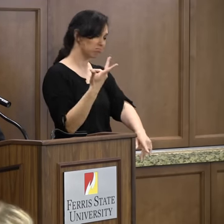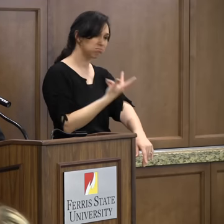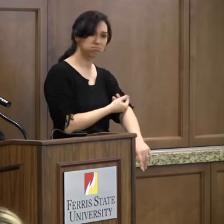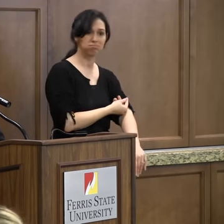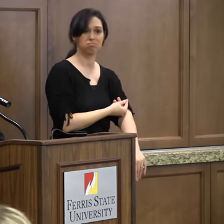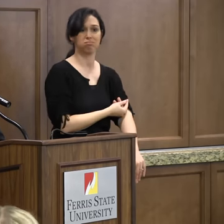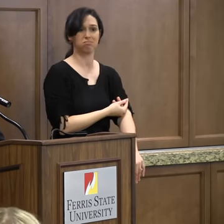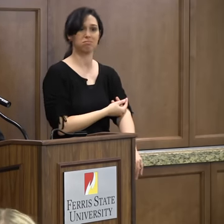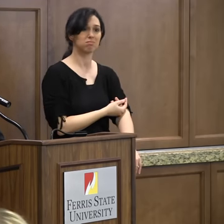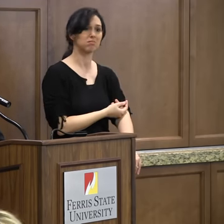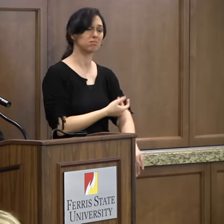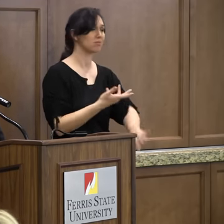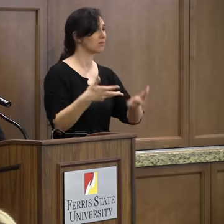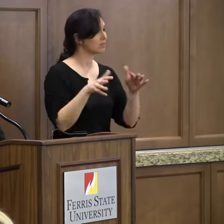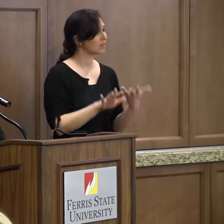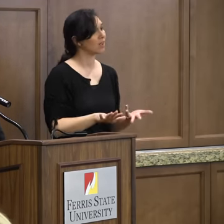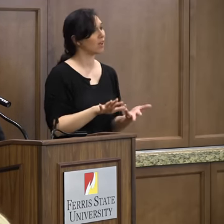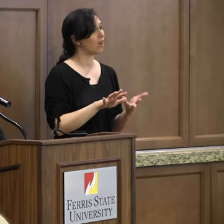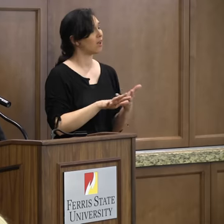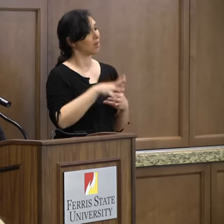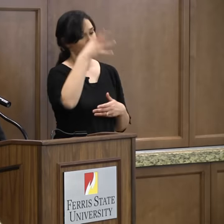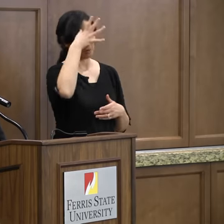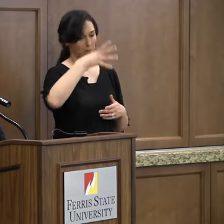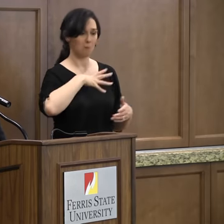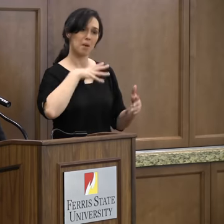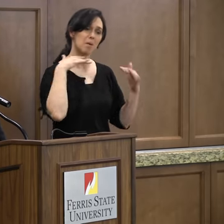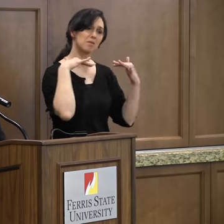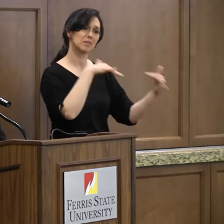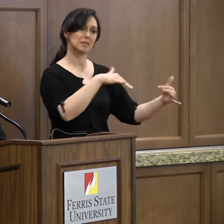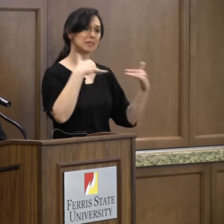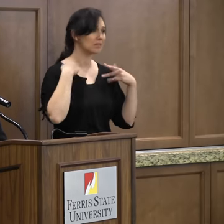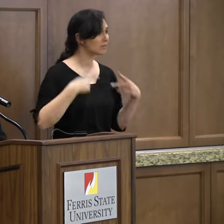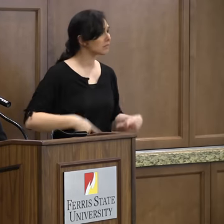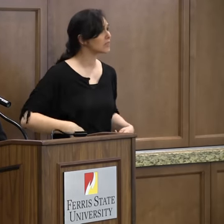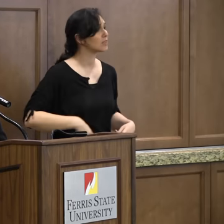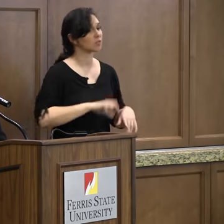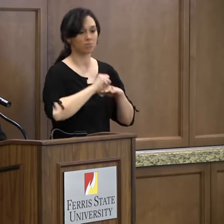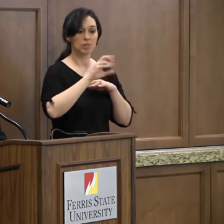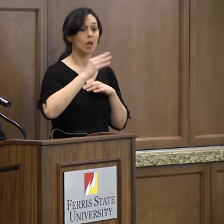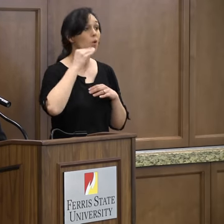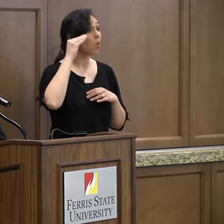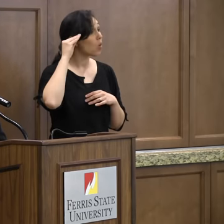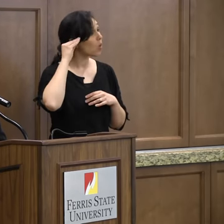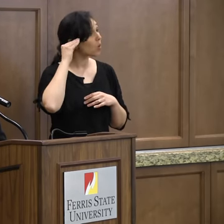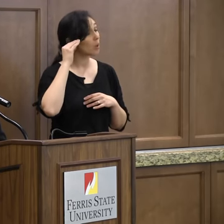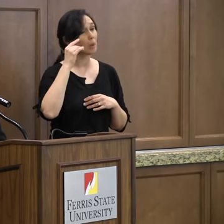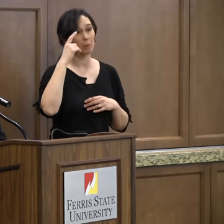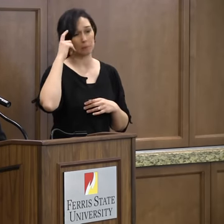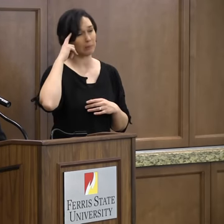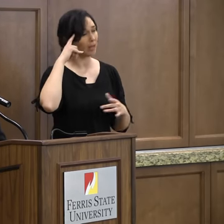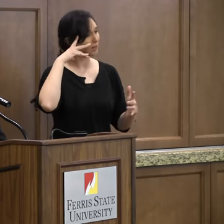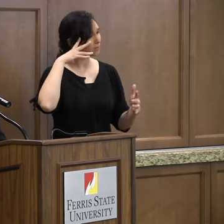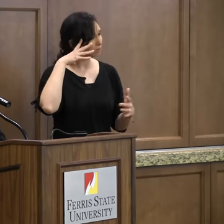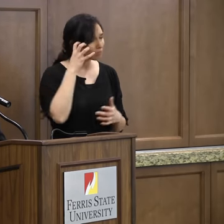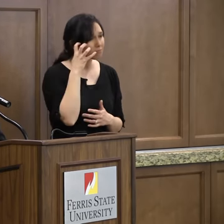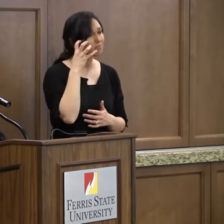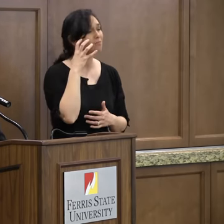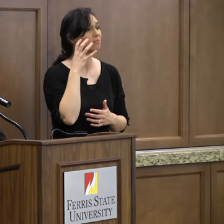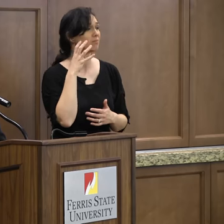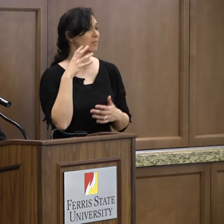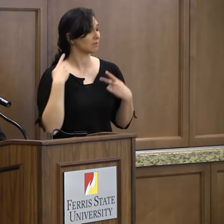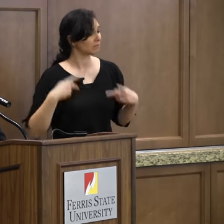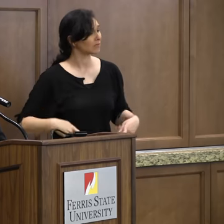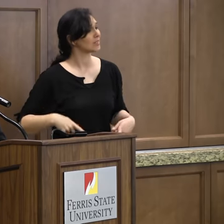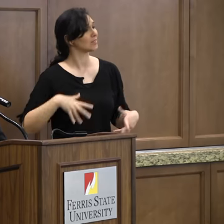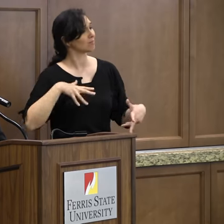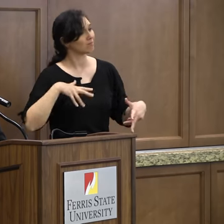sending men home from dark and bloody battlefields, physically handicapped and psychologically deranged, cannot be